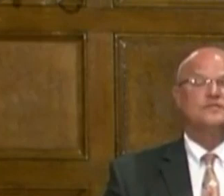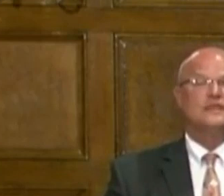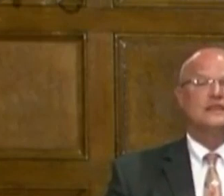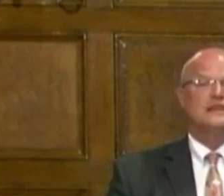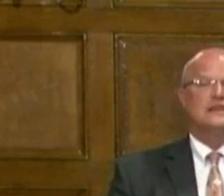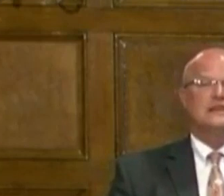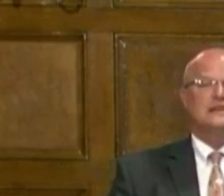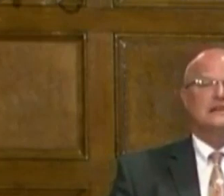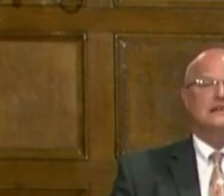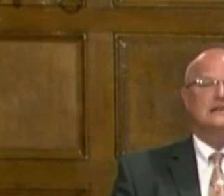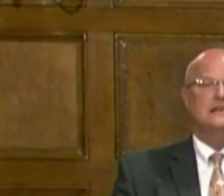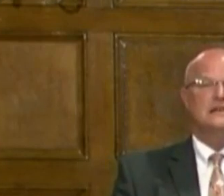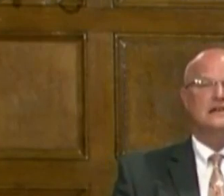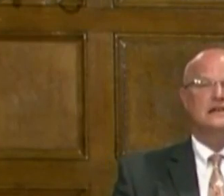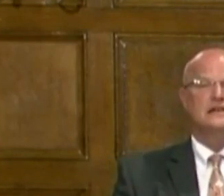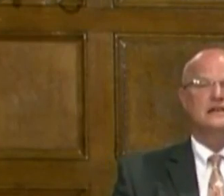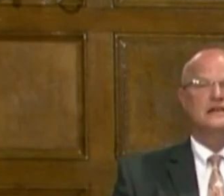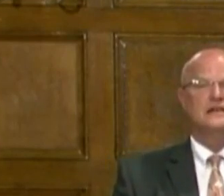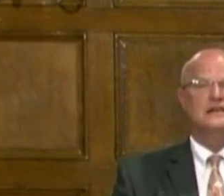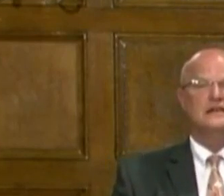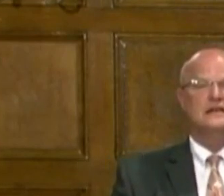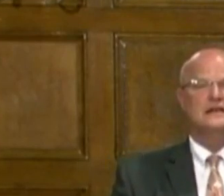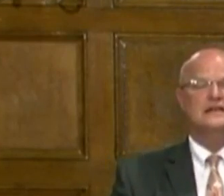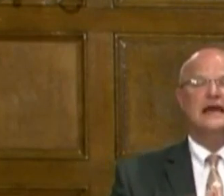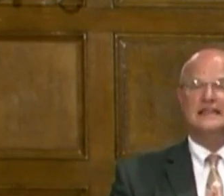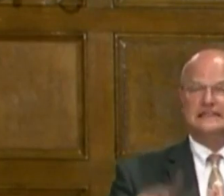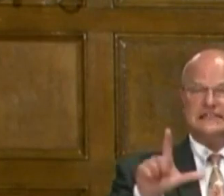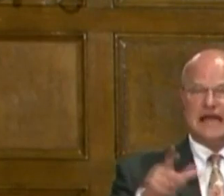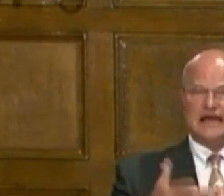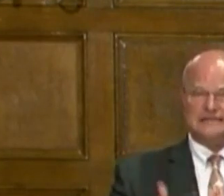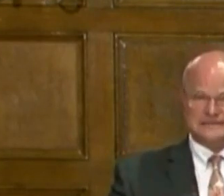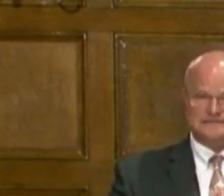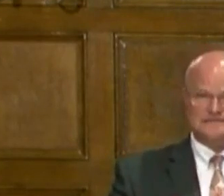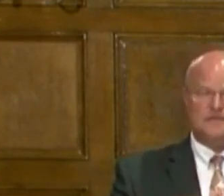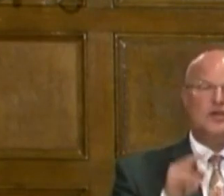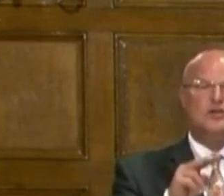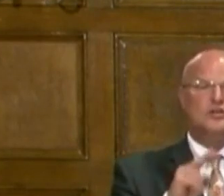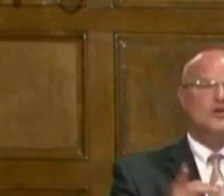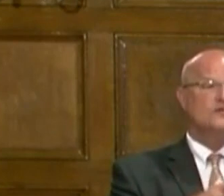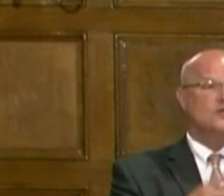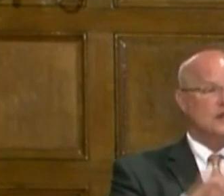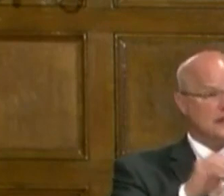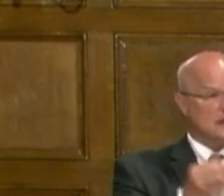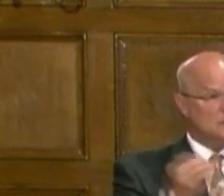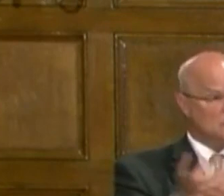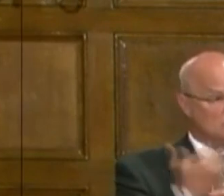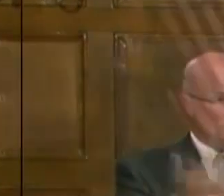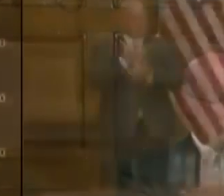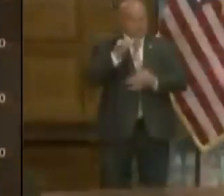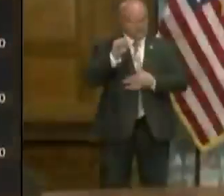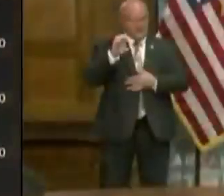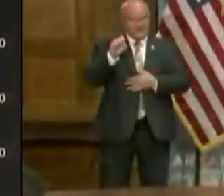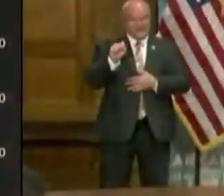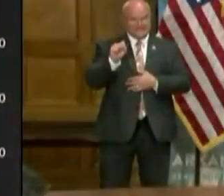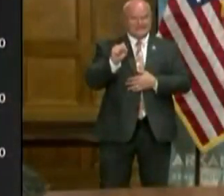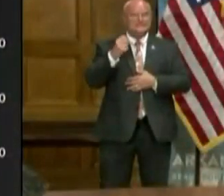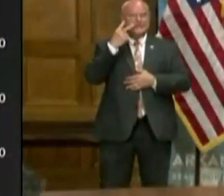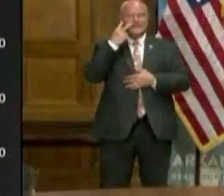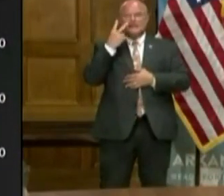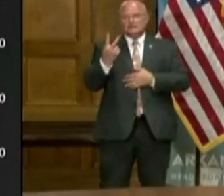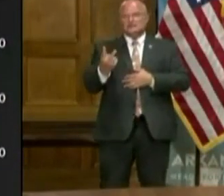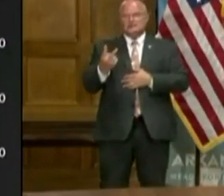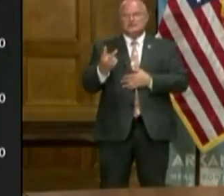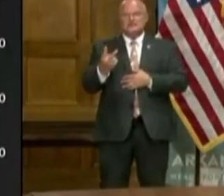if we go to the slides, let's look first at the number of new cases. You can